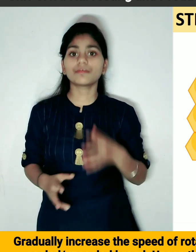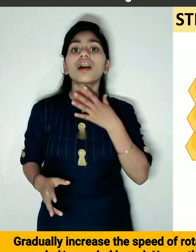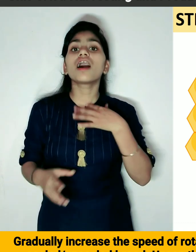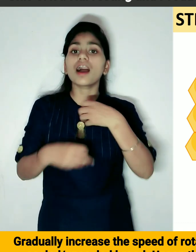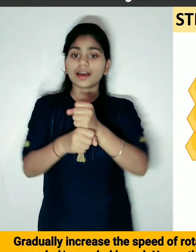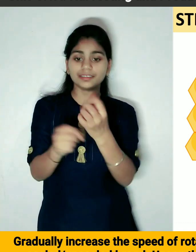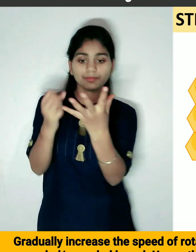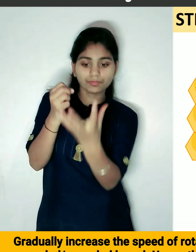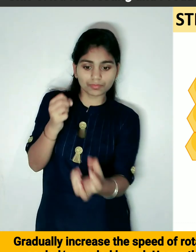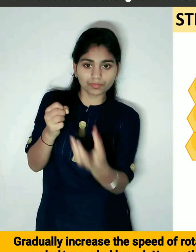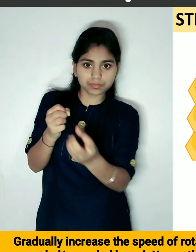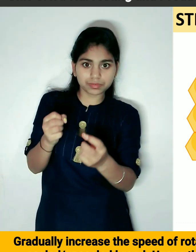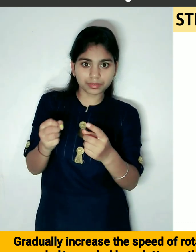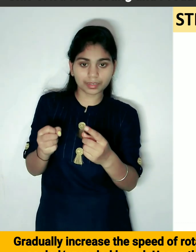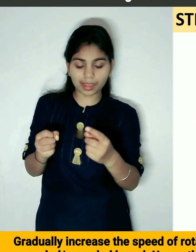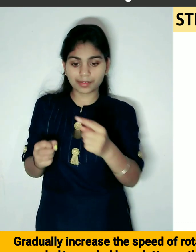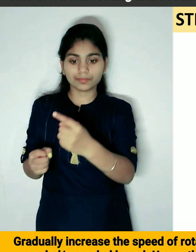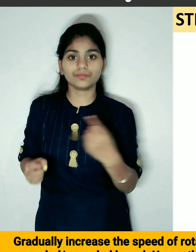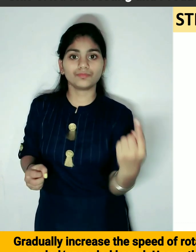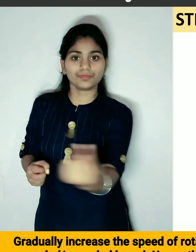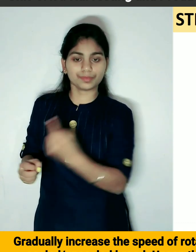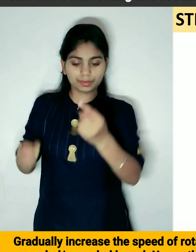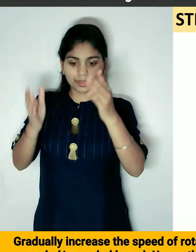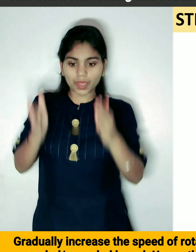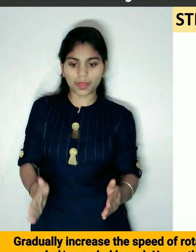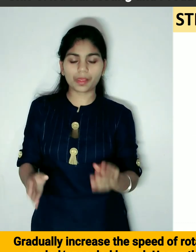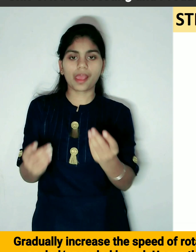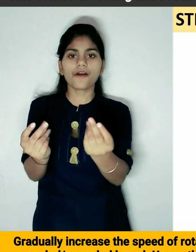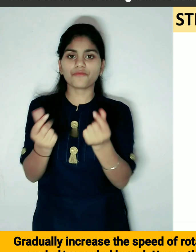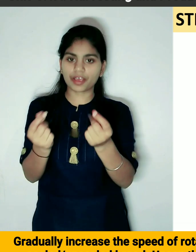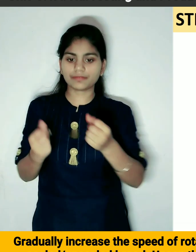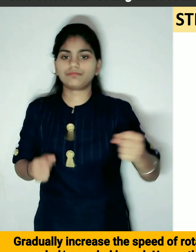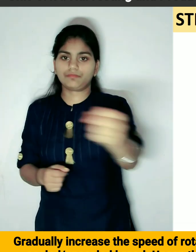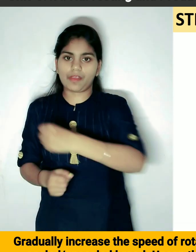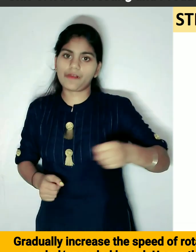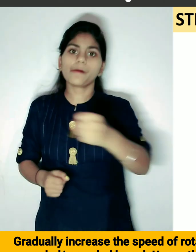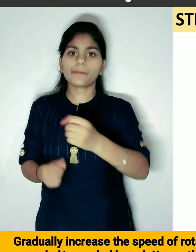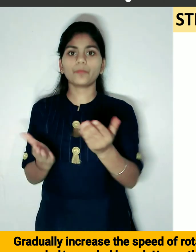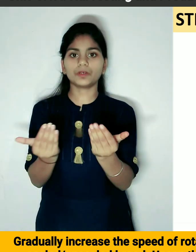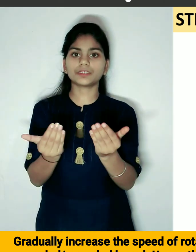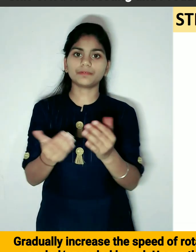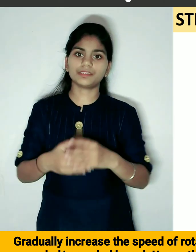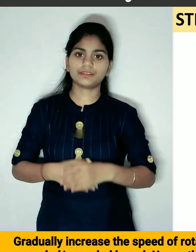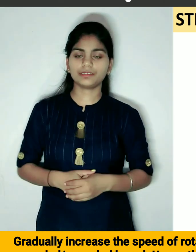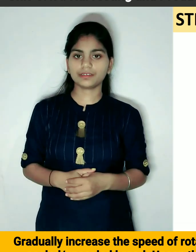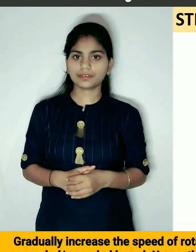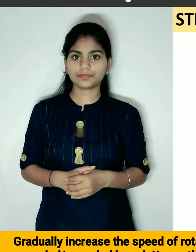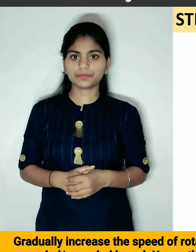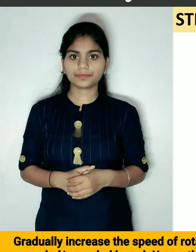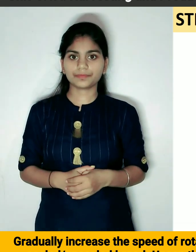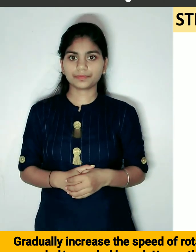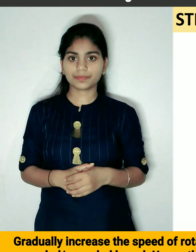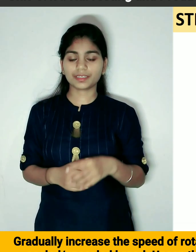Gradually, increase the speed of rotation of the honey extractor.